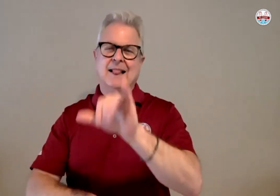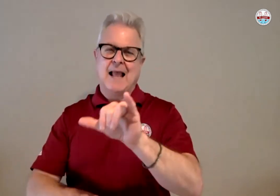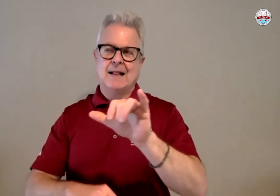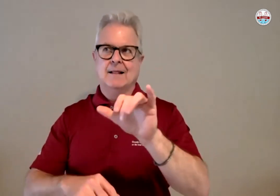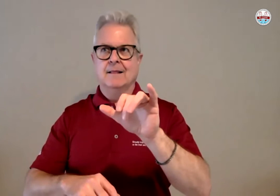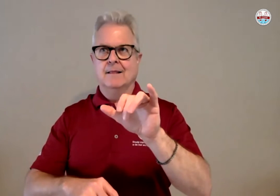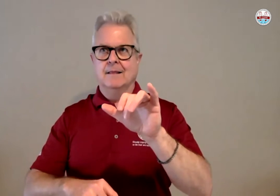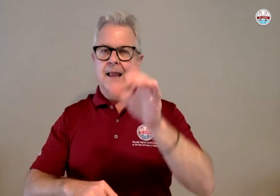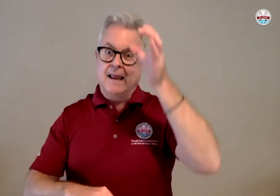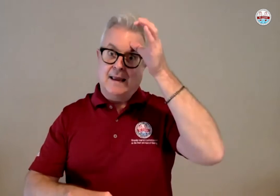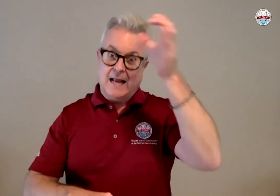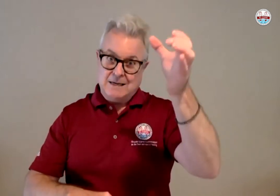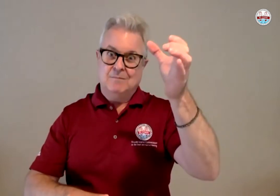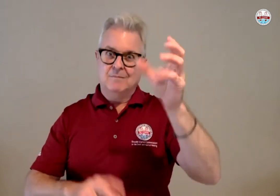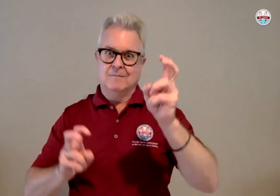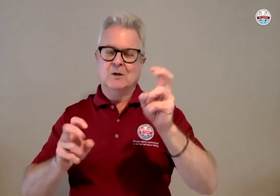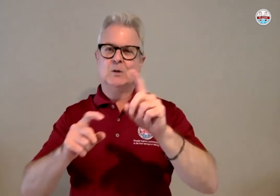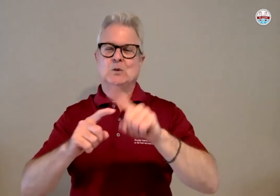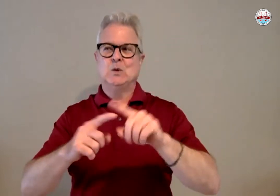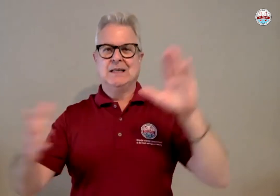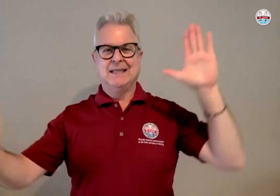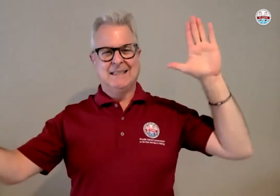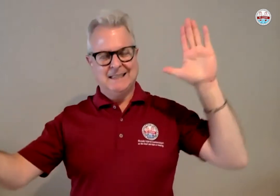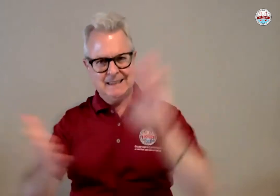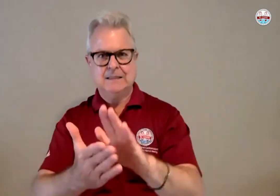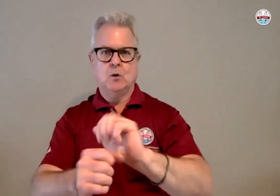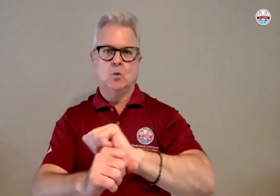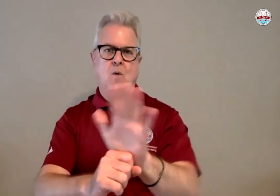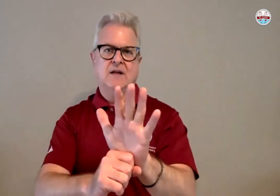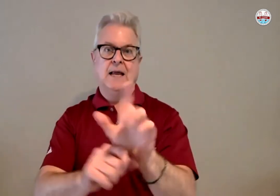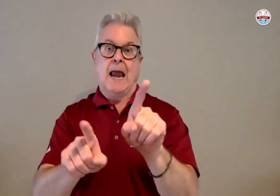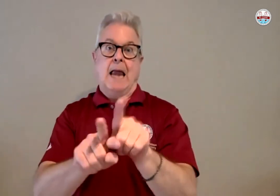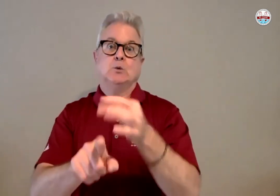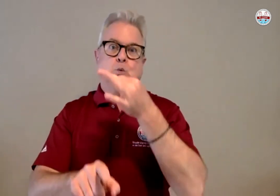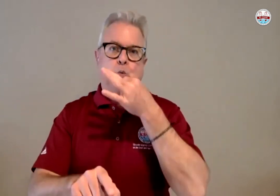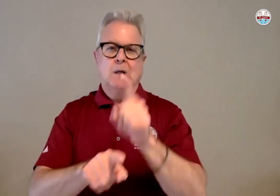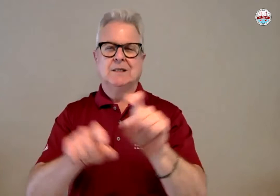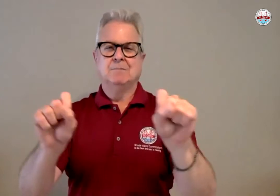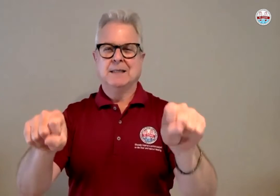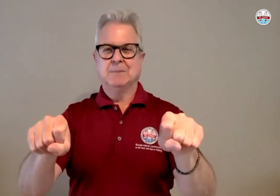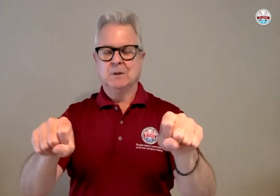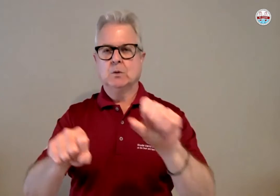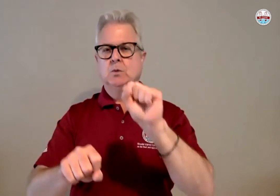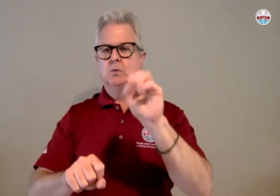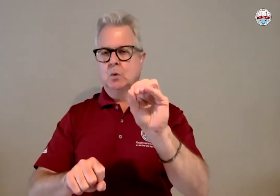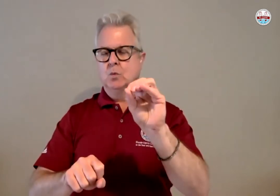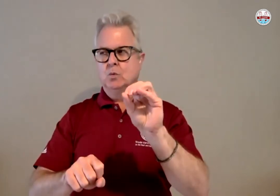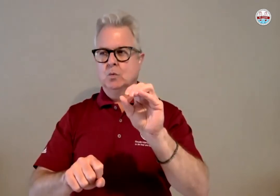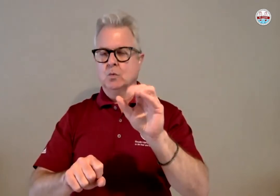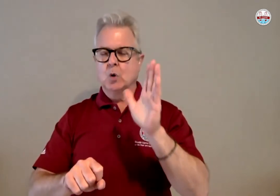These are exciting times because the concept of having this Test to Treat Center is to reduce the spread of COVID-19 as quickly